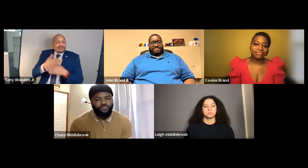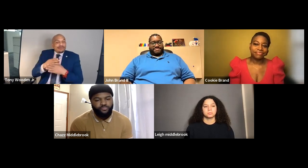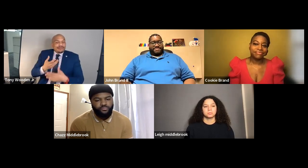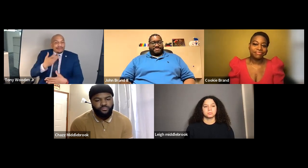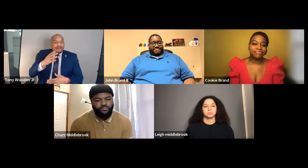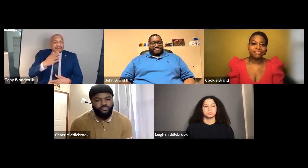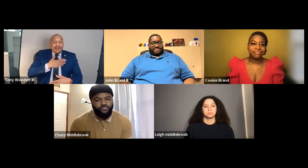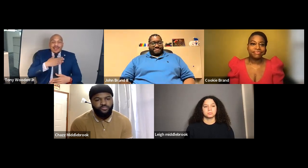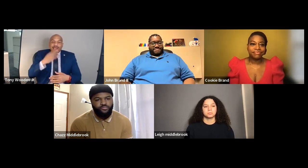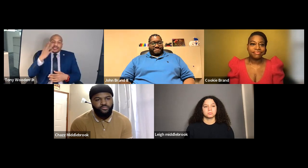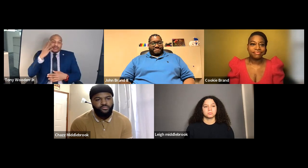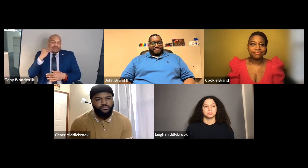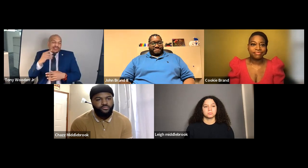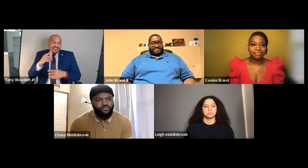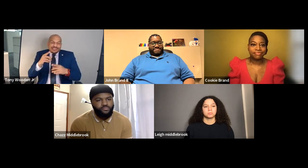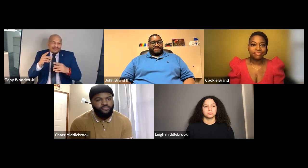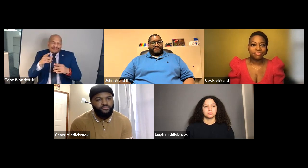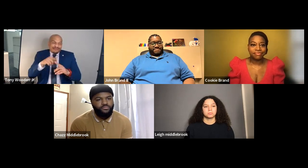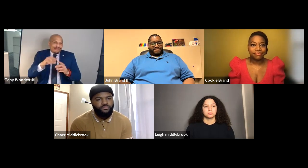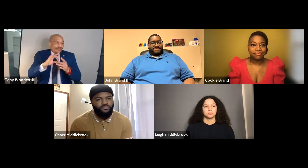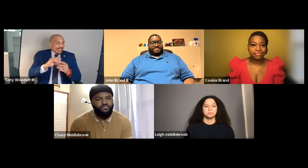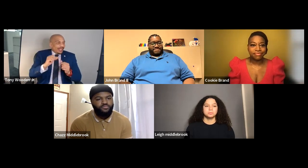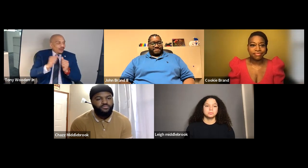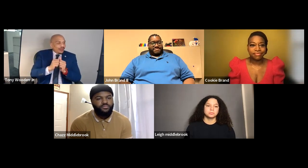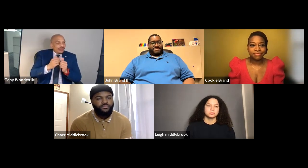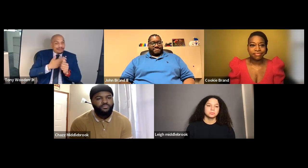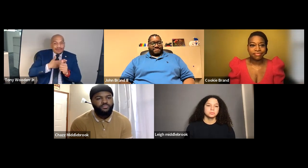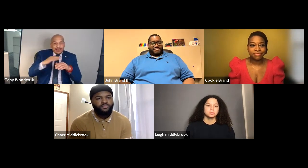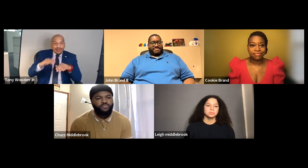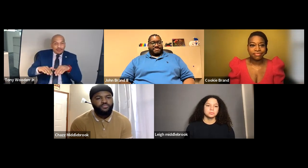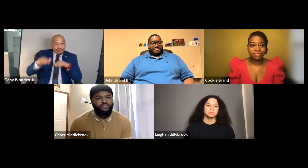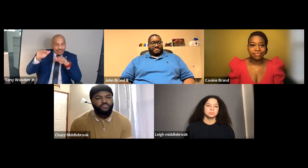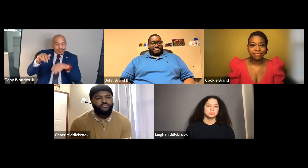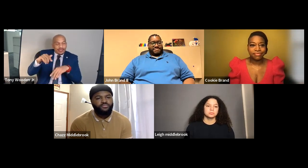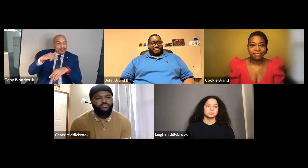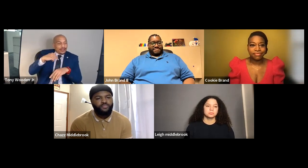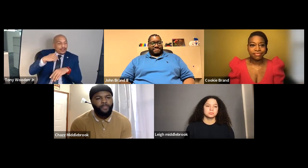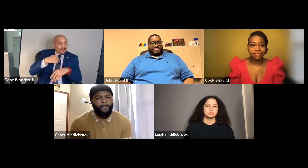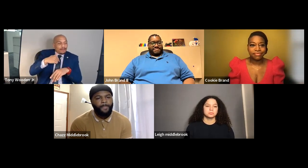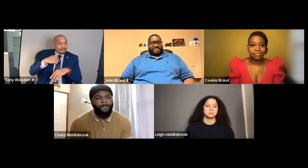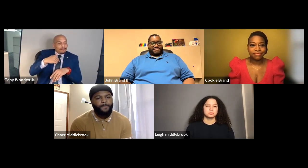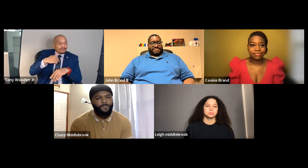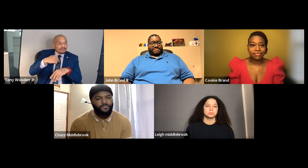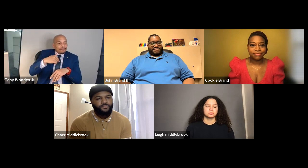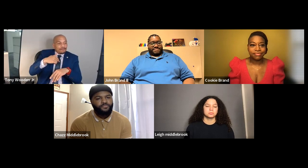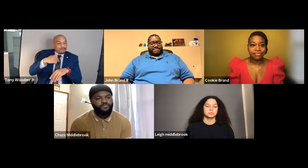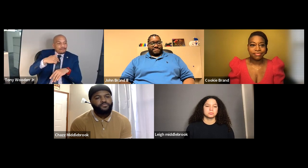definitely 100% Tony is saying. I know that my experience related with my upbringing,